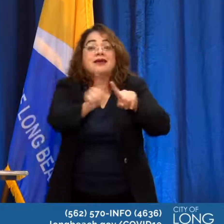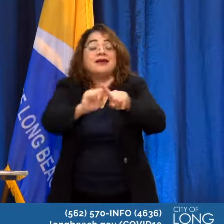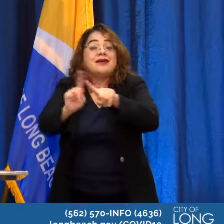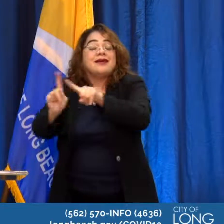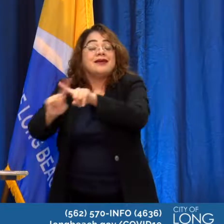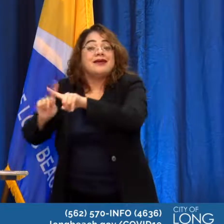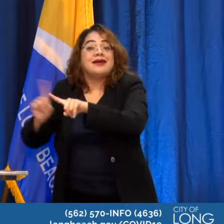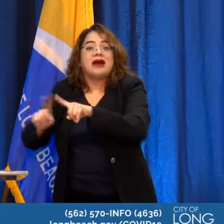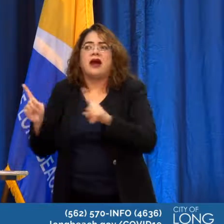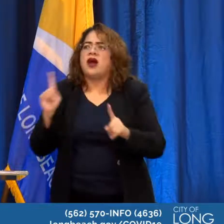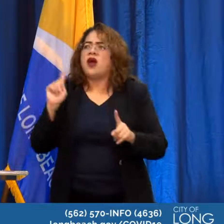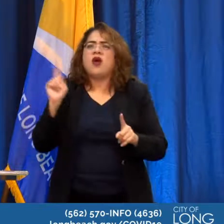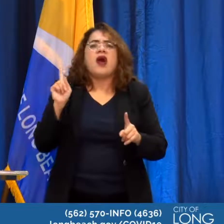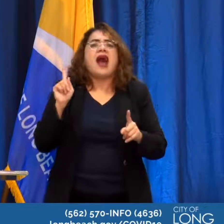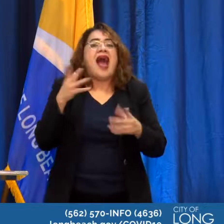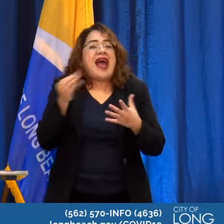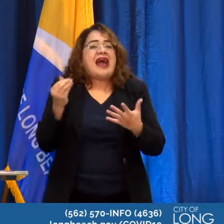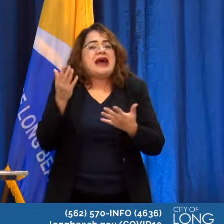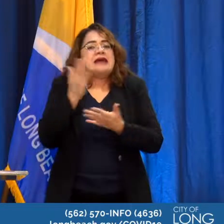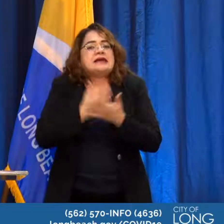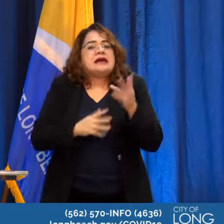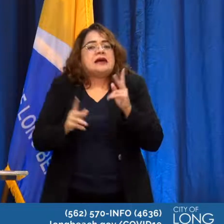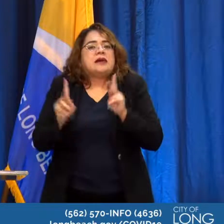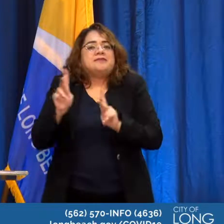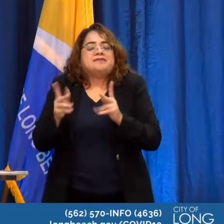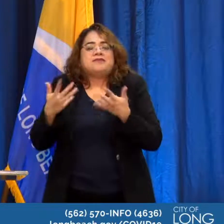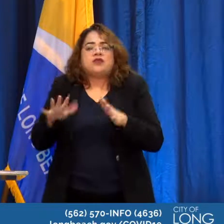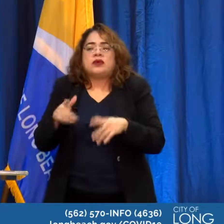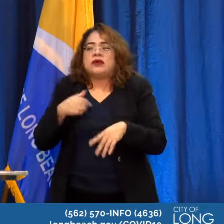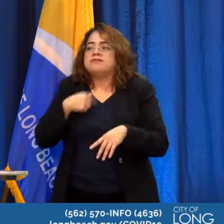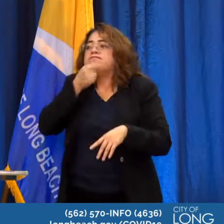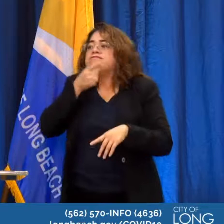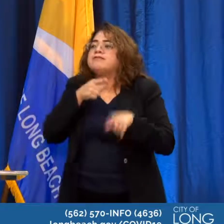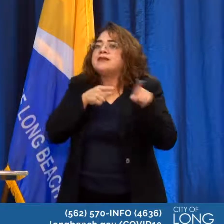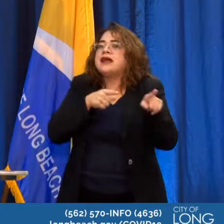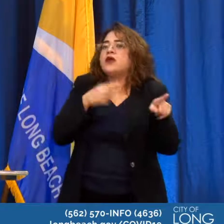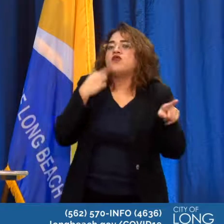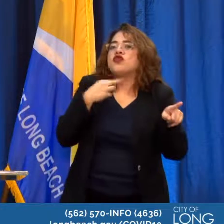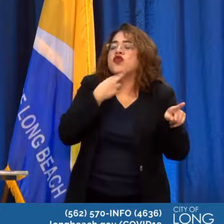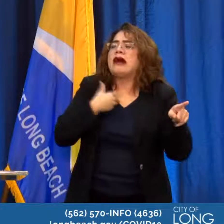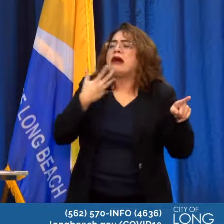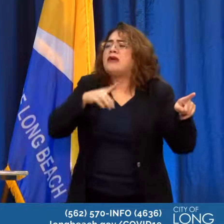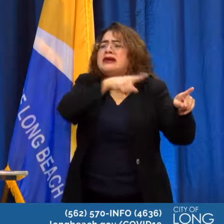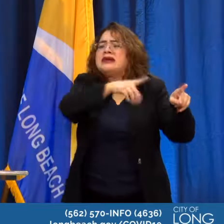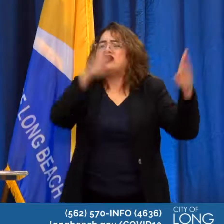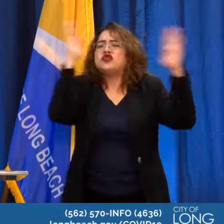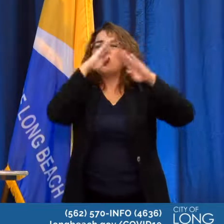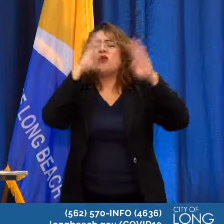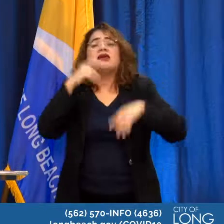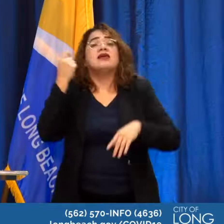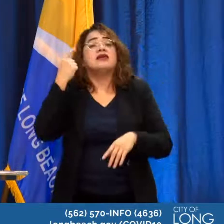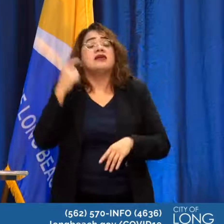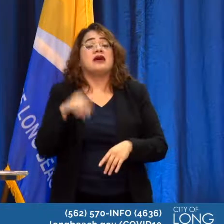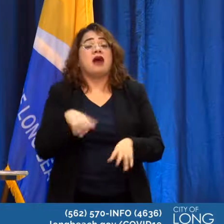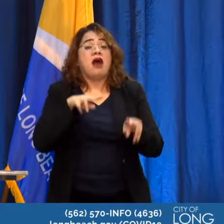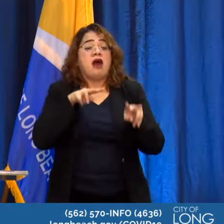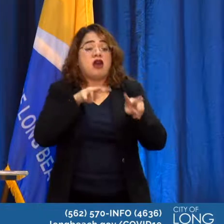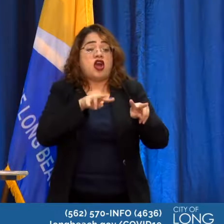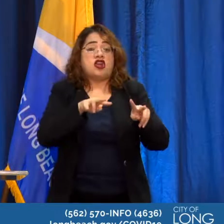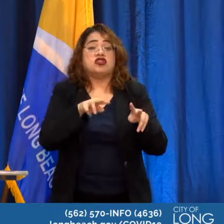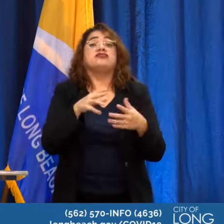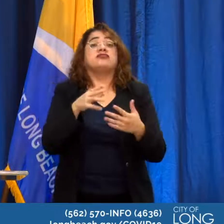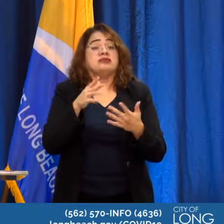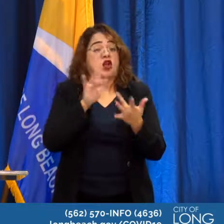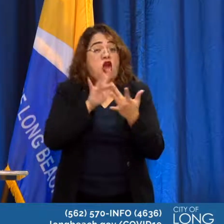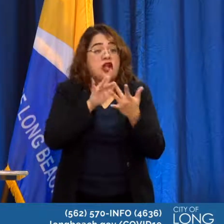or where they've been because they don't want to get those places in trouble for the things. So, while contact tracing is very helpful and it